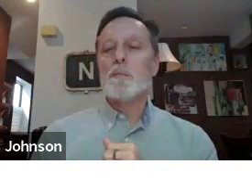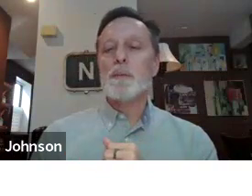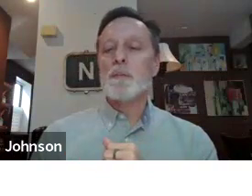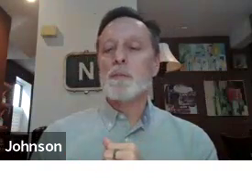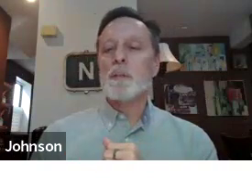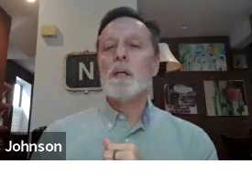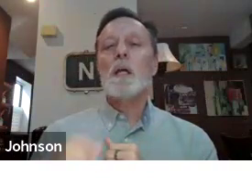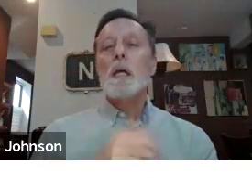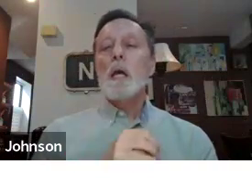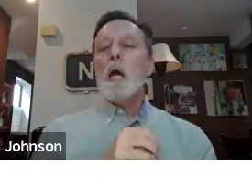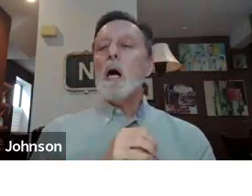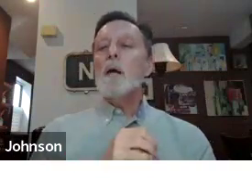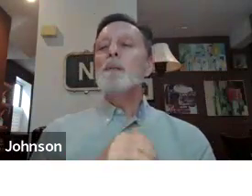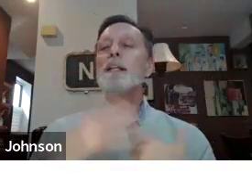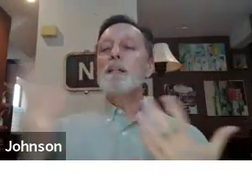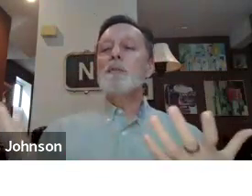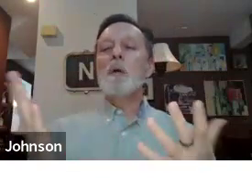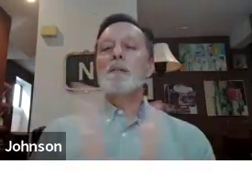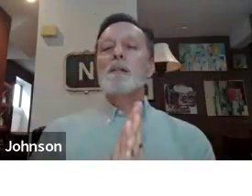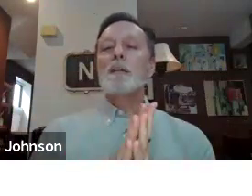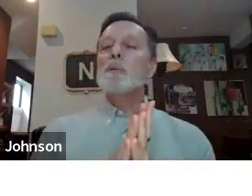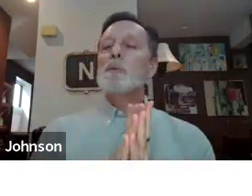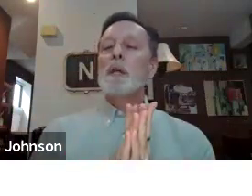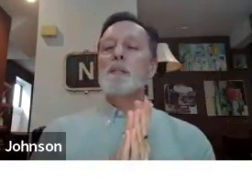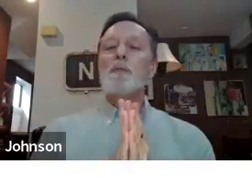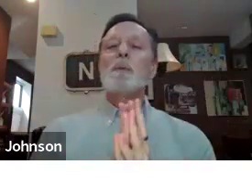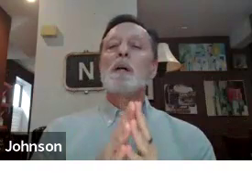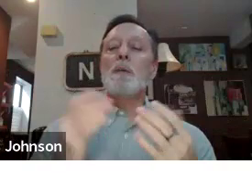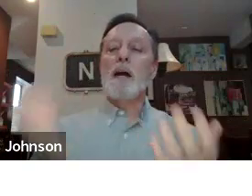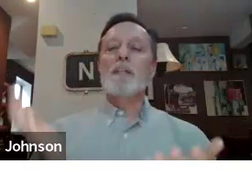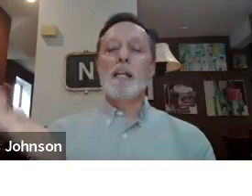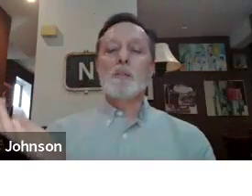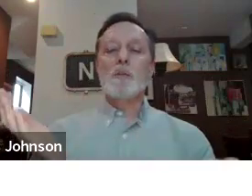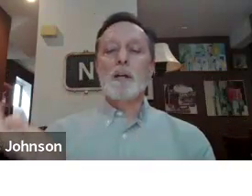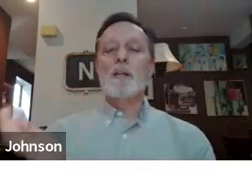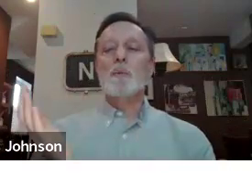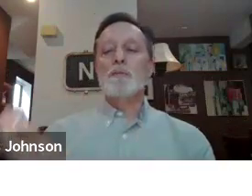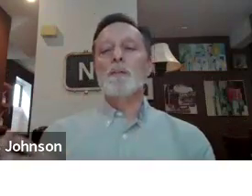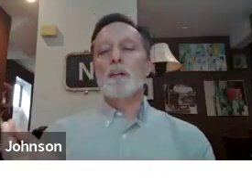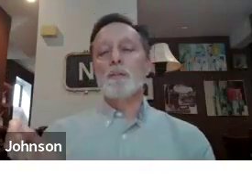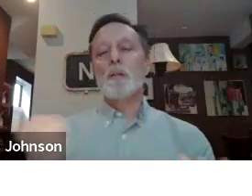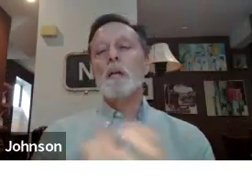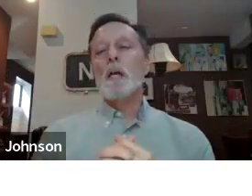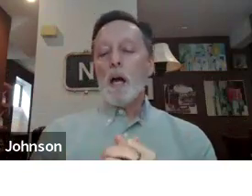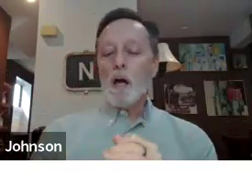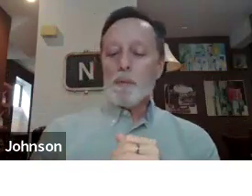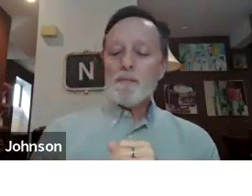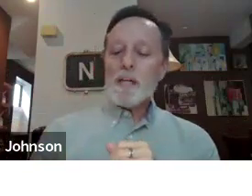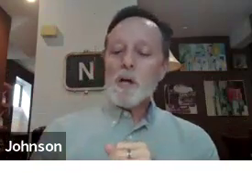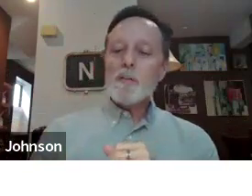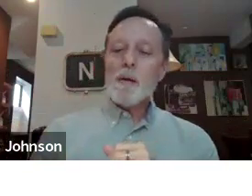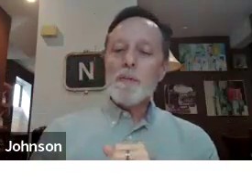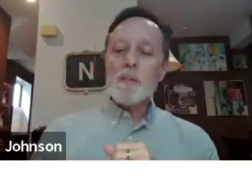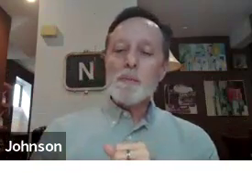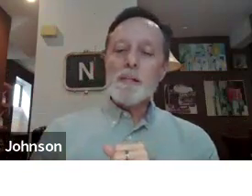pointed those out previously. Lightning strikes an electrical transformer and you have to cancel your annual fundraiser. We